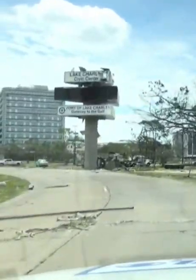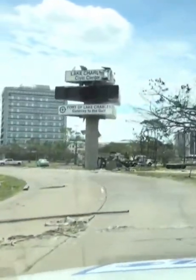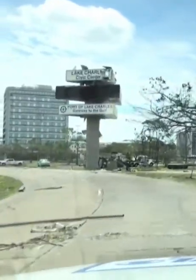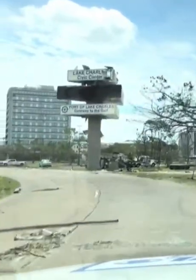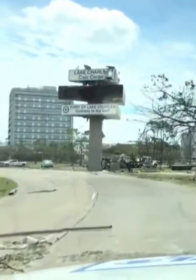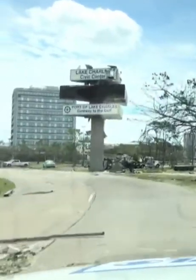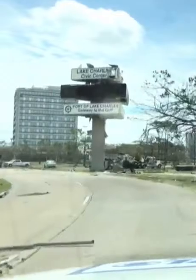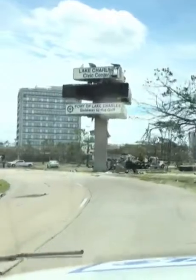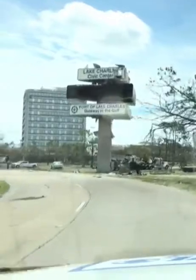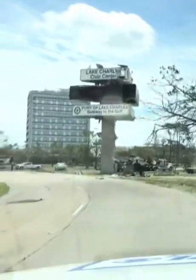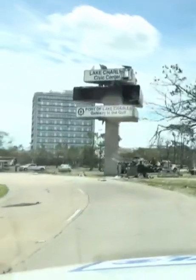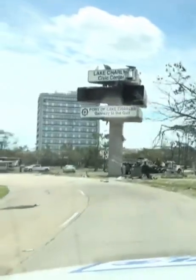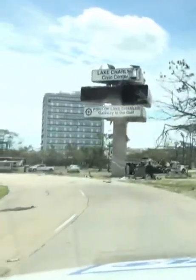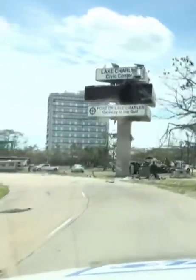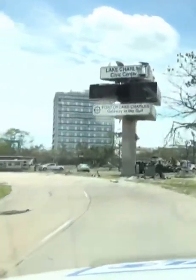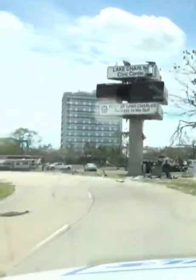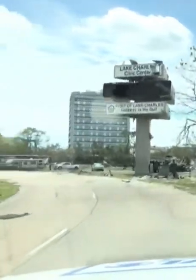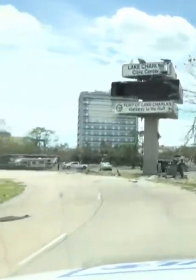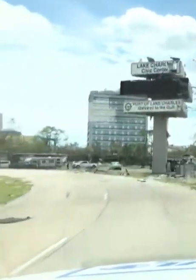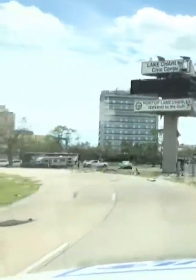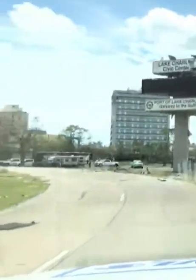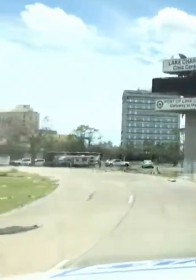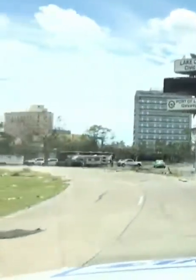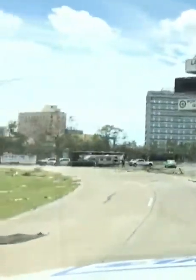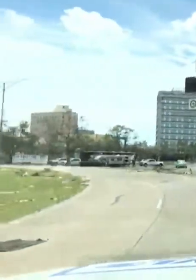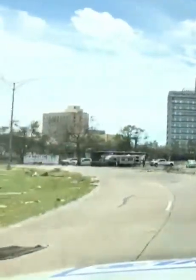Tons of glass in the road from this building.